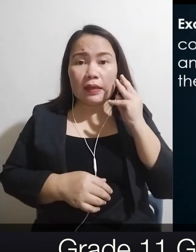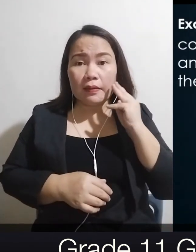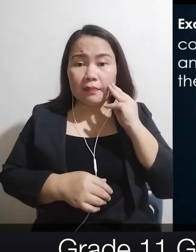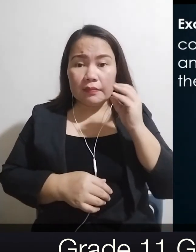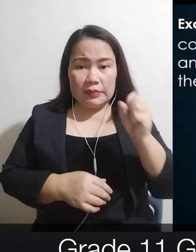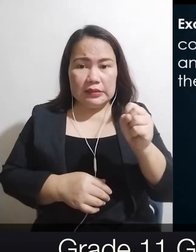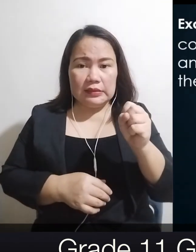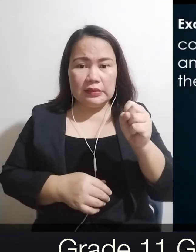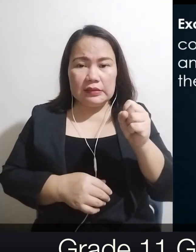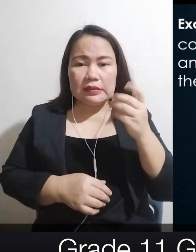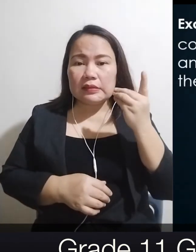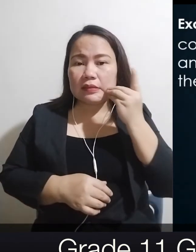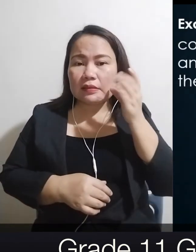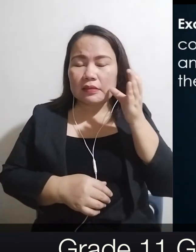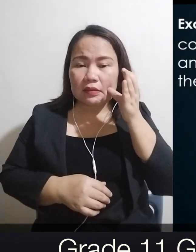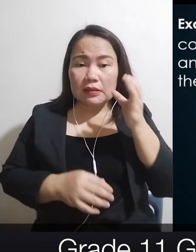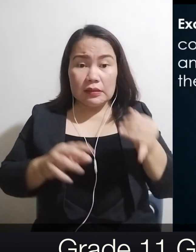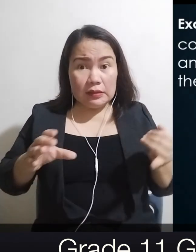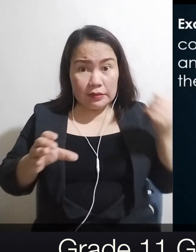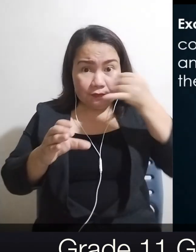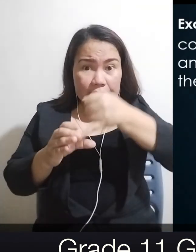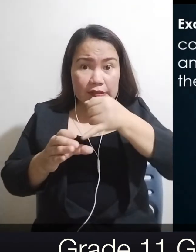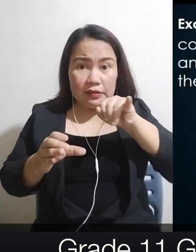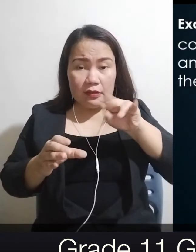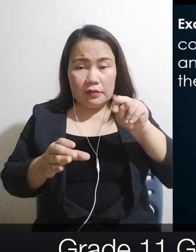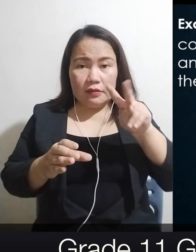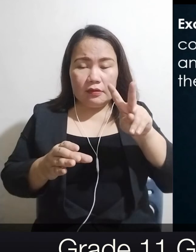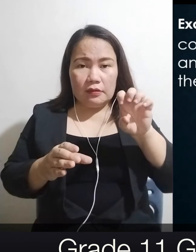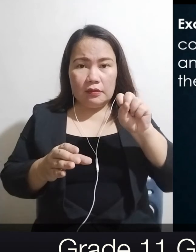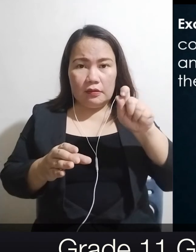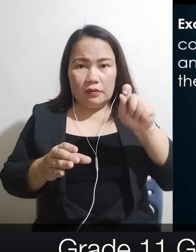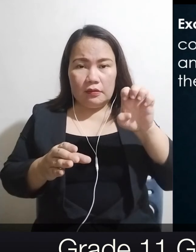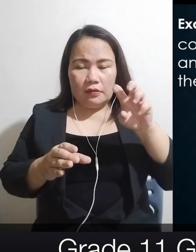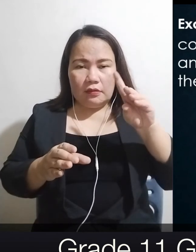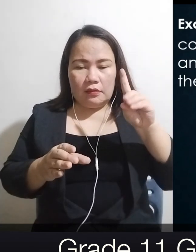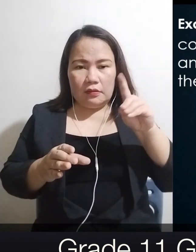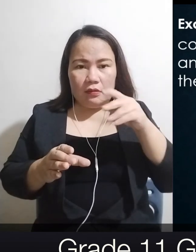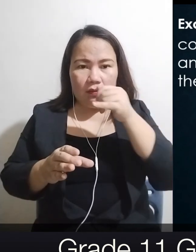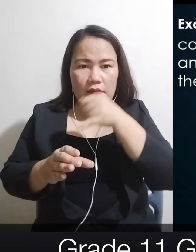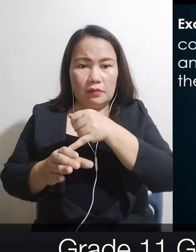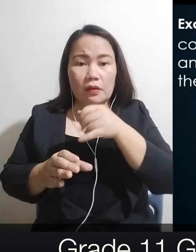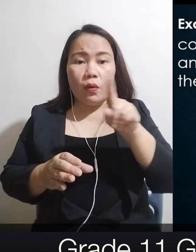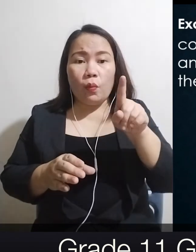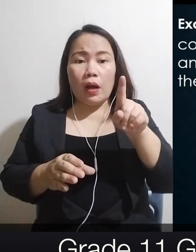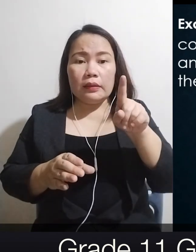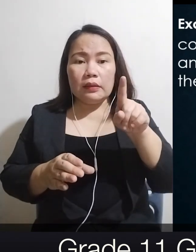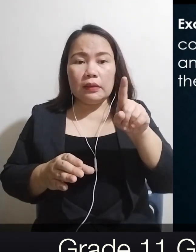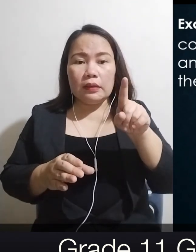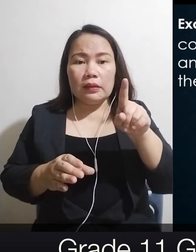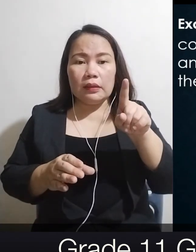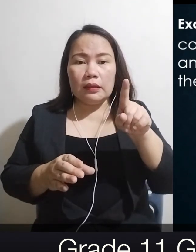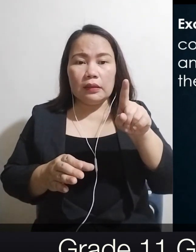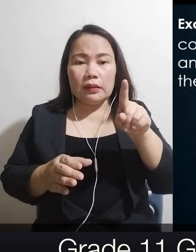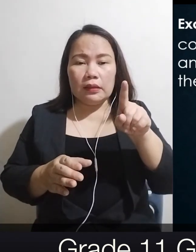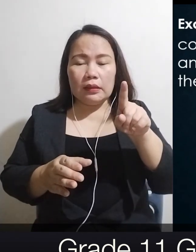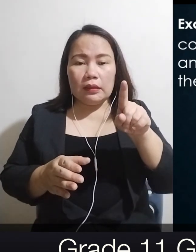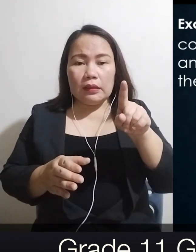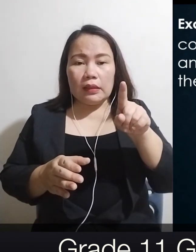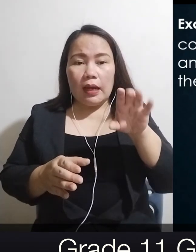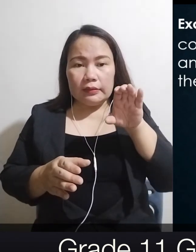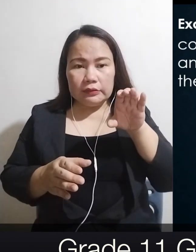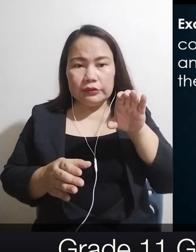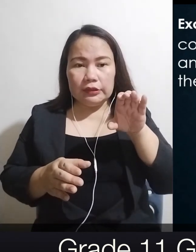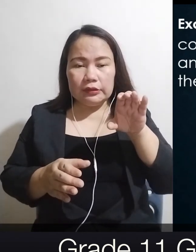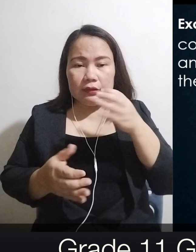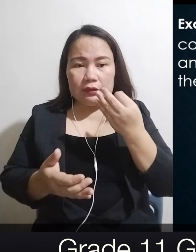example, Mrs. De La Cruz invested 100,000 in a company that offers 6% interest